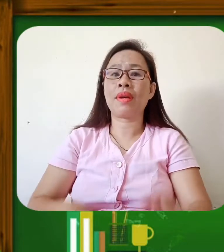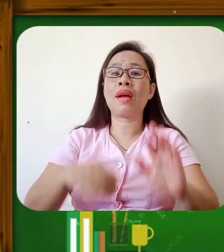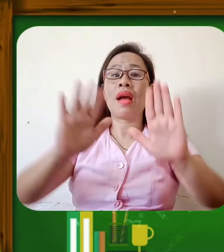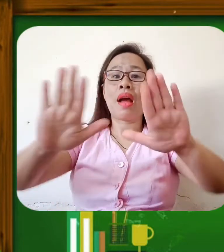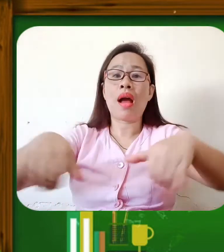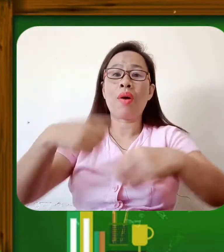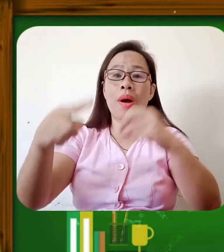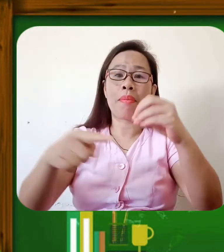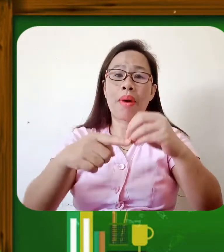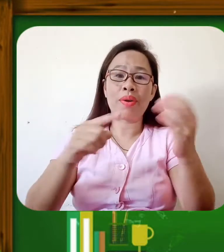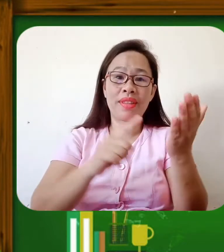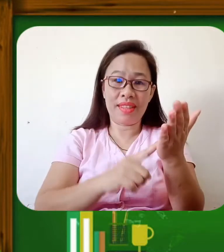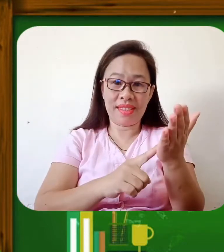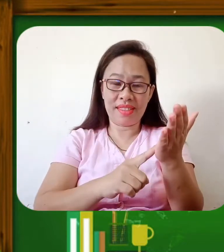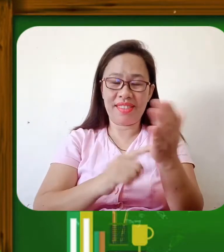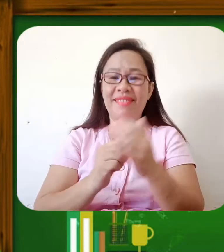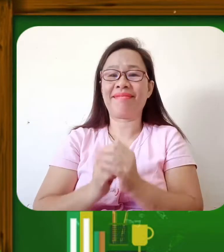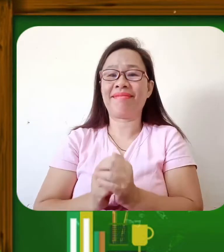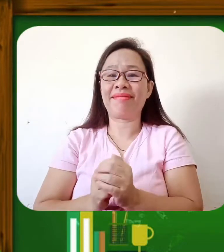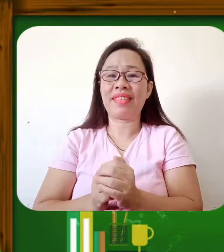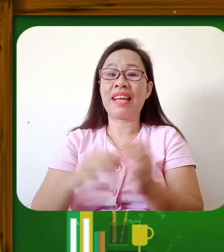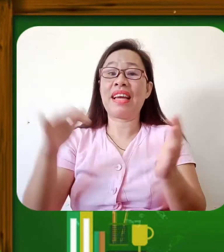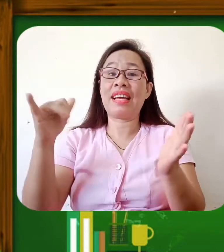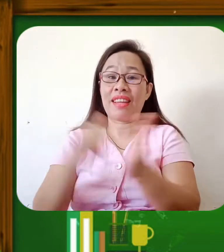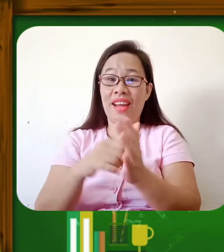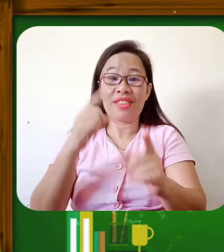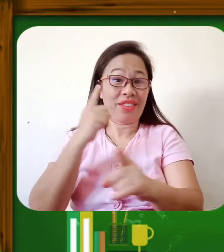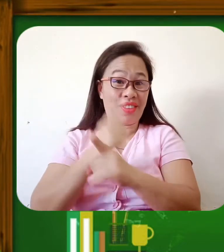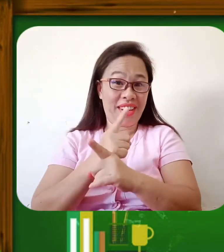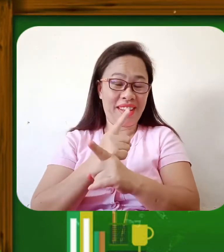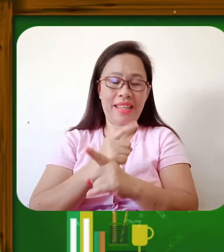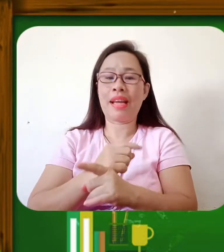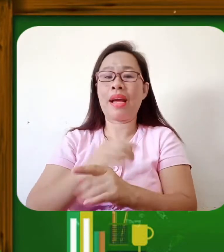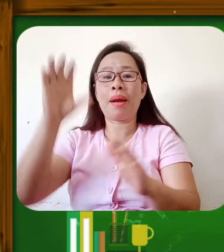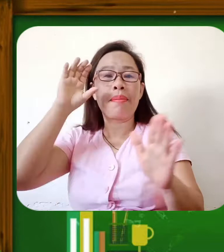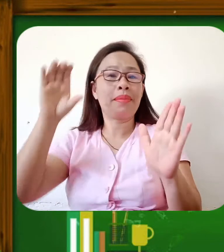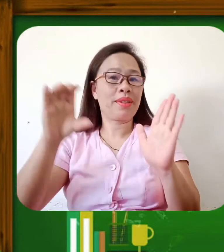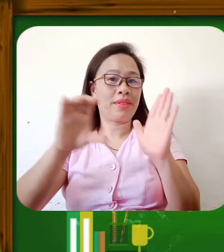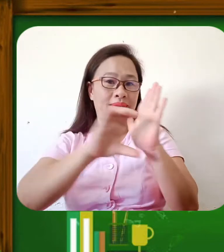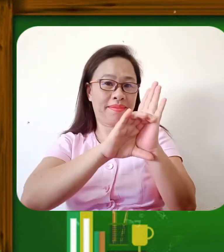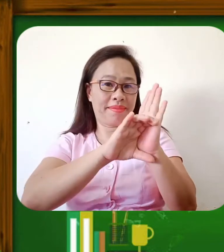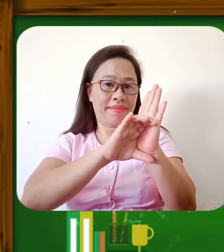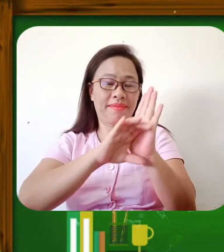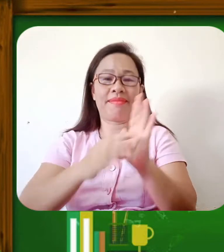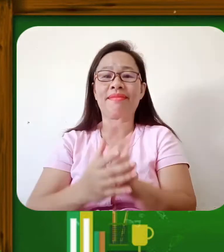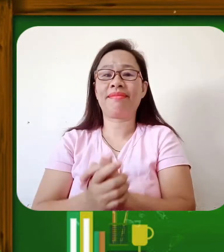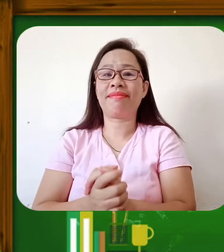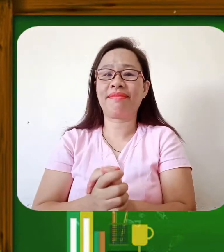How about this? That's right. A photograph.